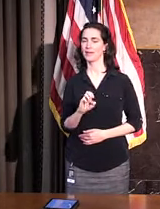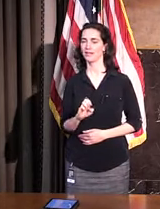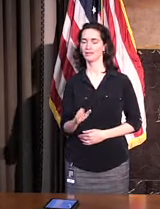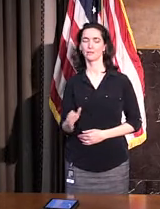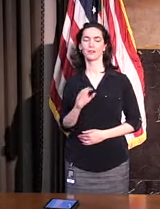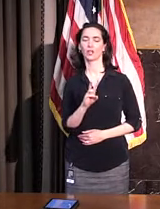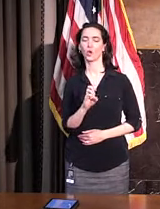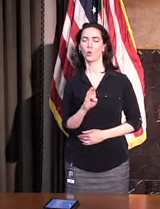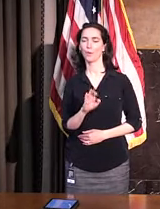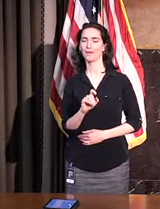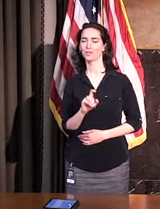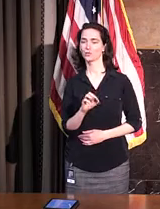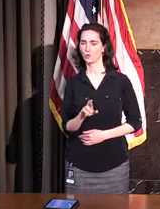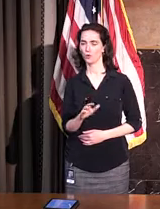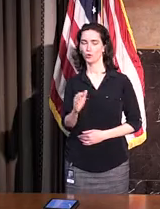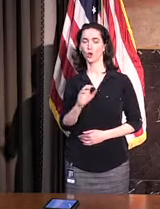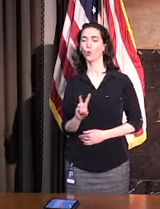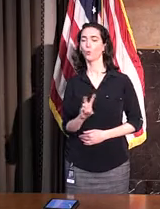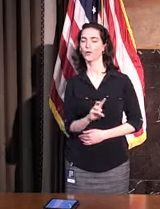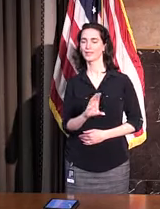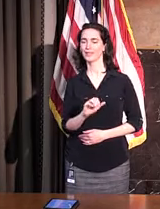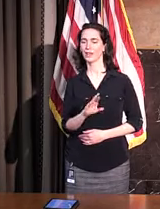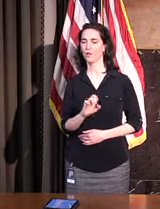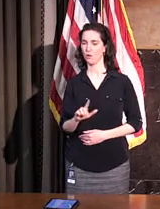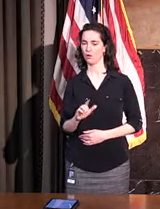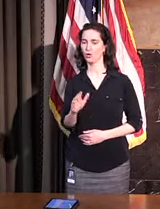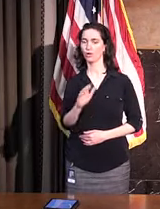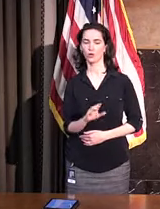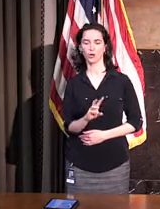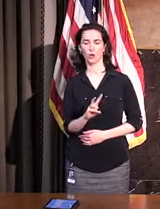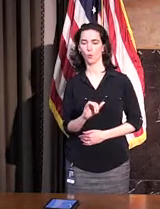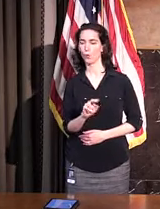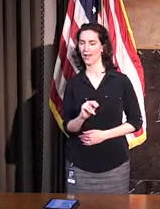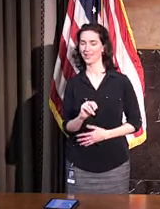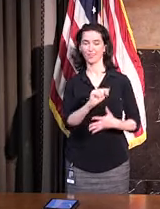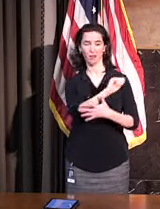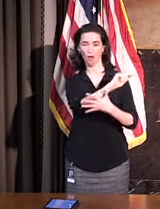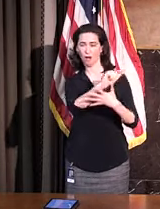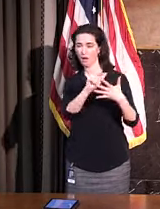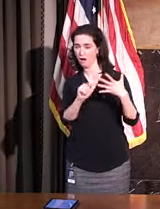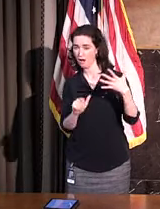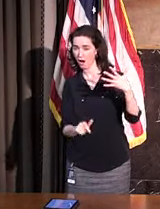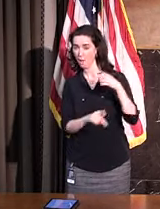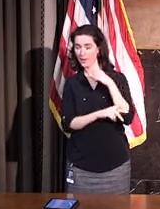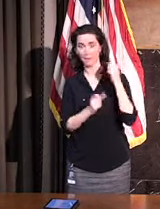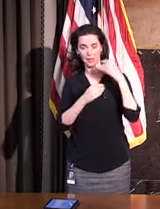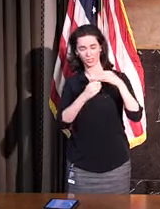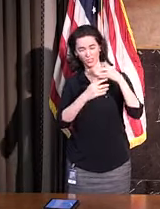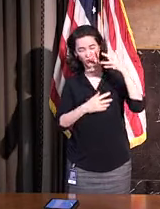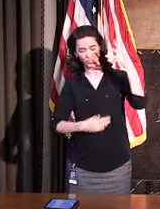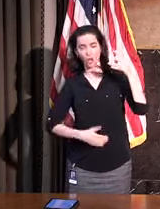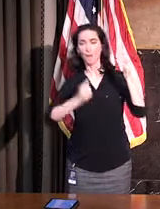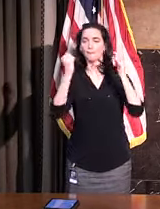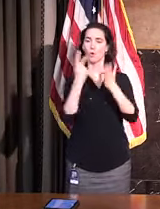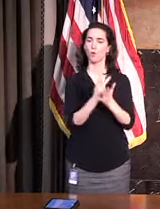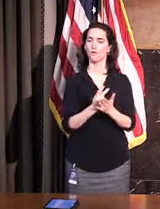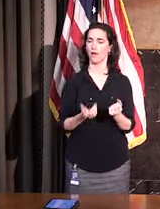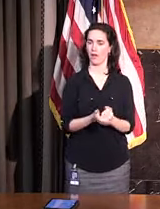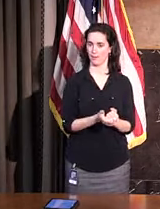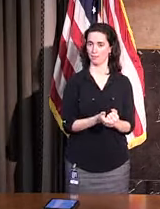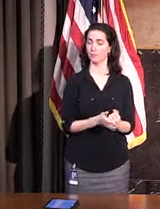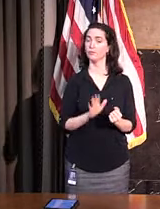Webster, West Carroll, and Wynn. That's a lot. And we still have